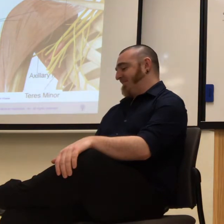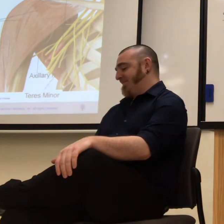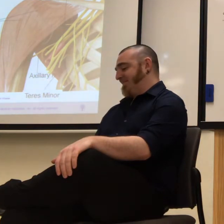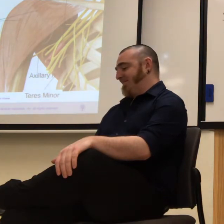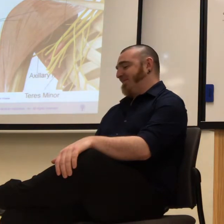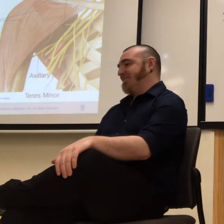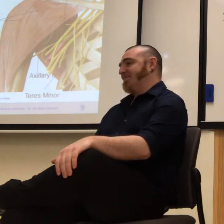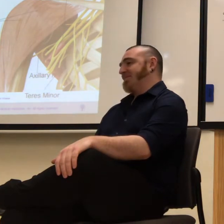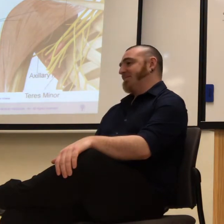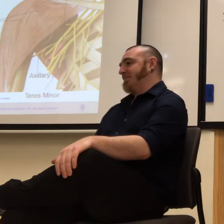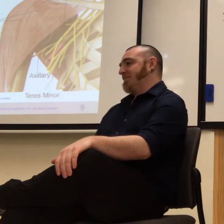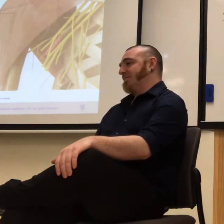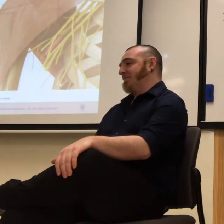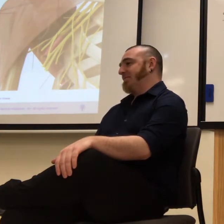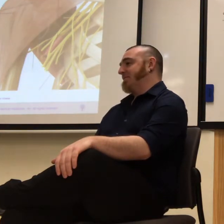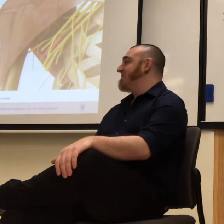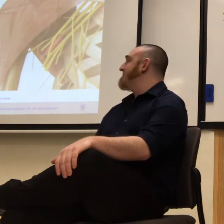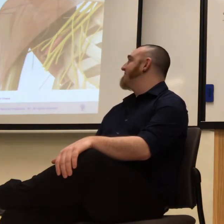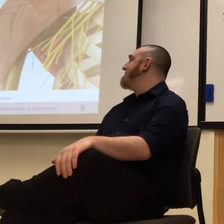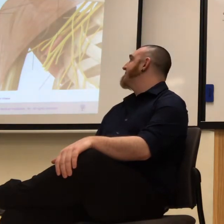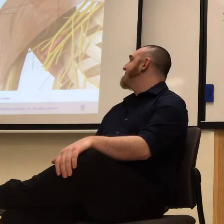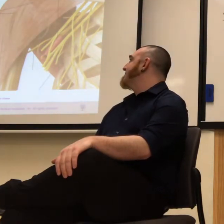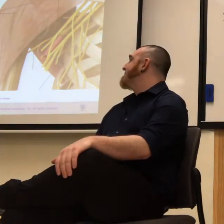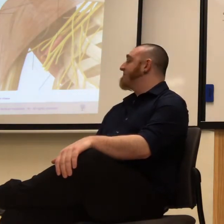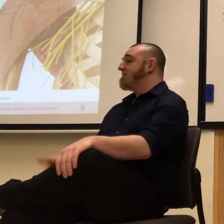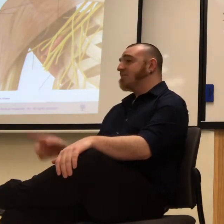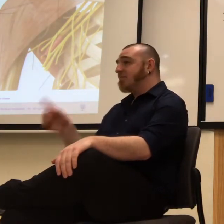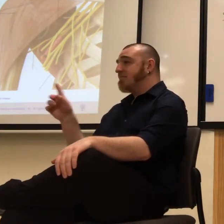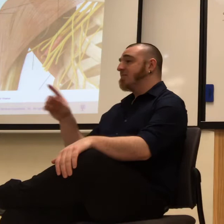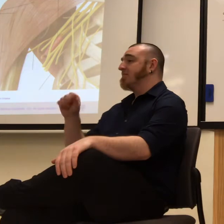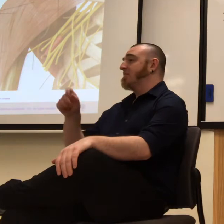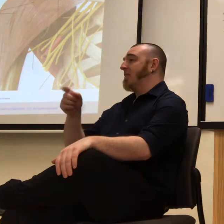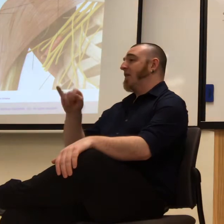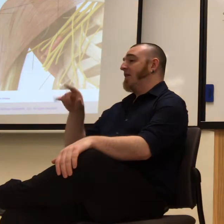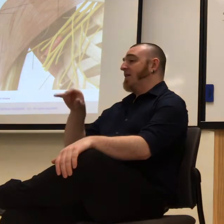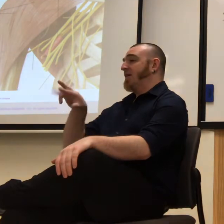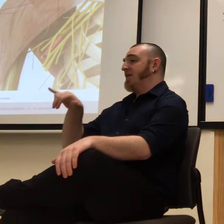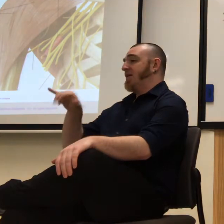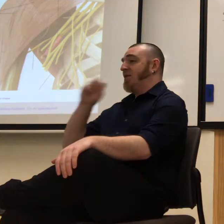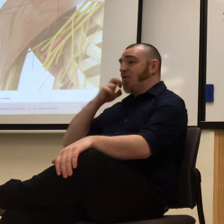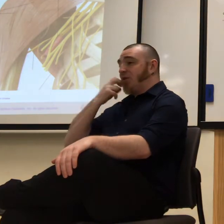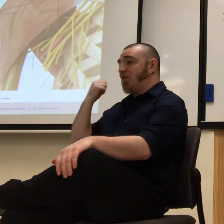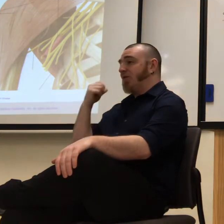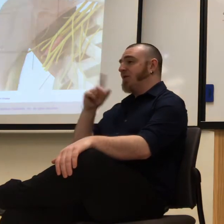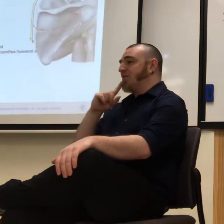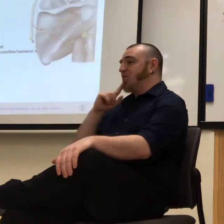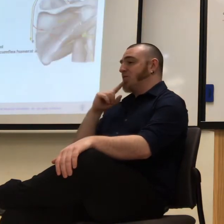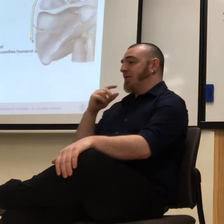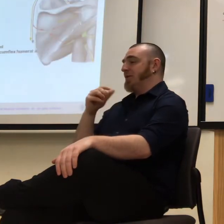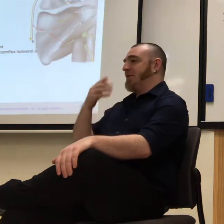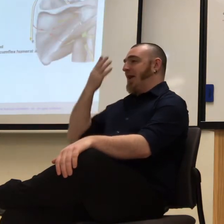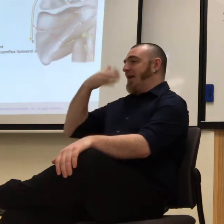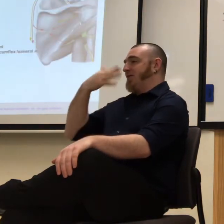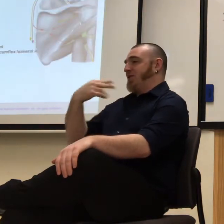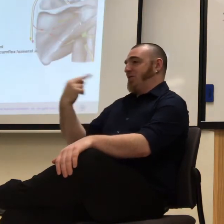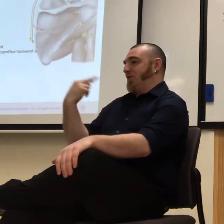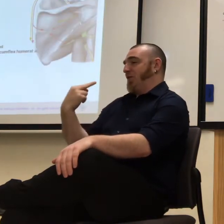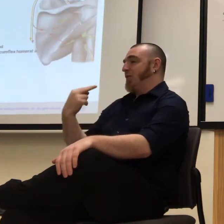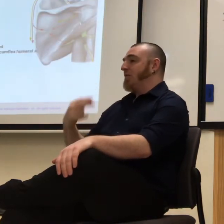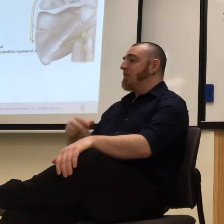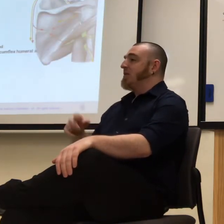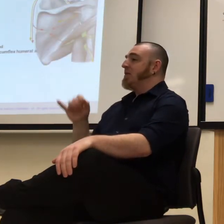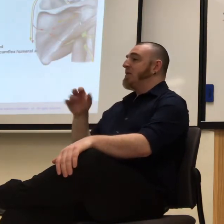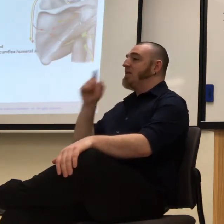What I want you to see is that if you look at the axillary nerve, this is an anterior view. If you look at a posterior view,